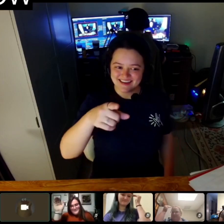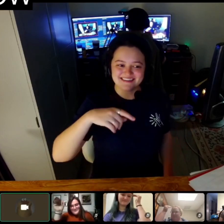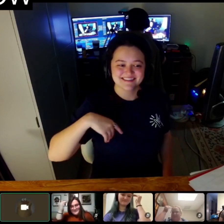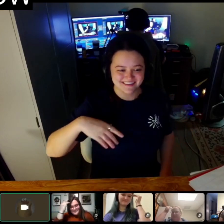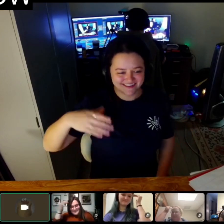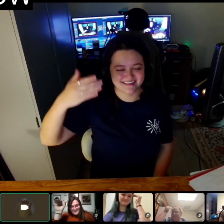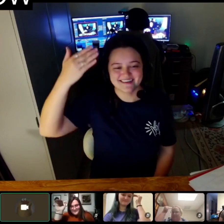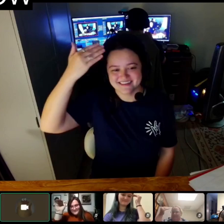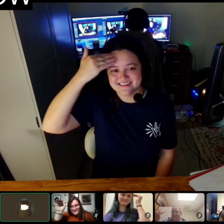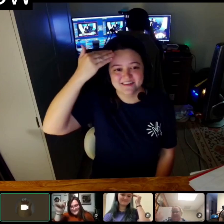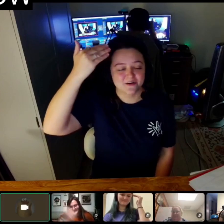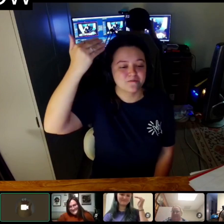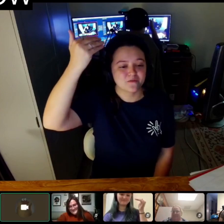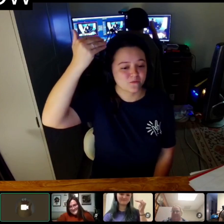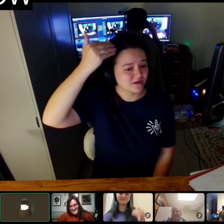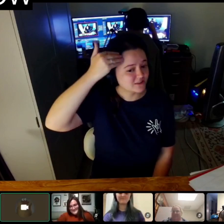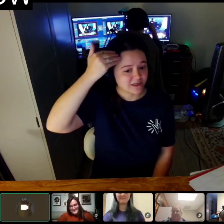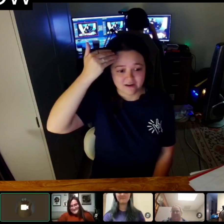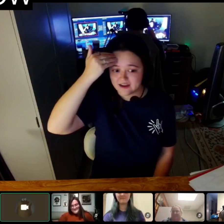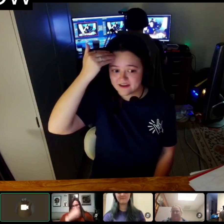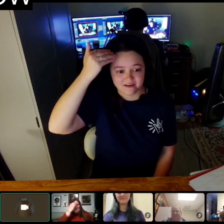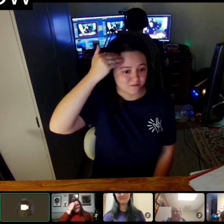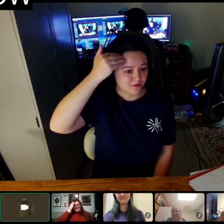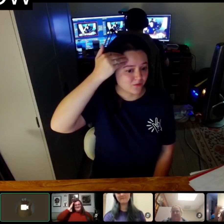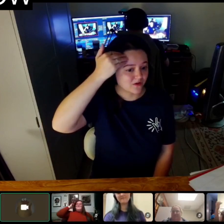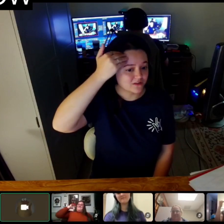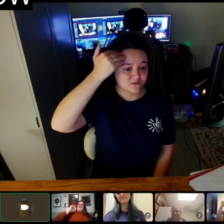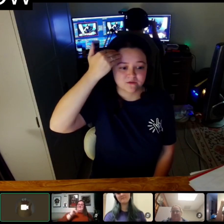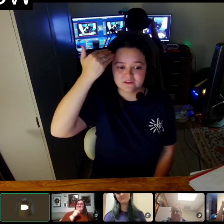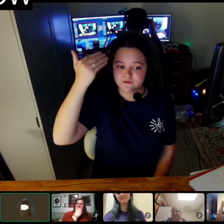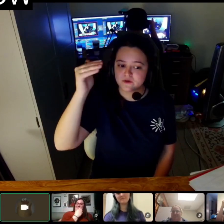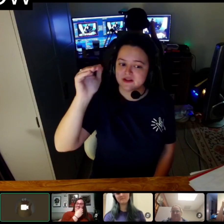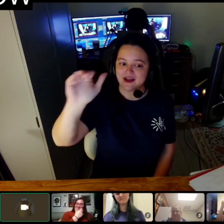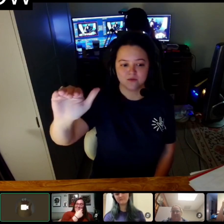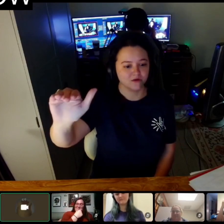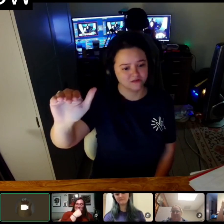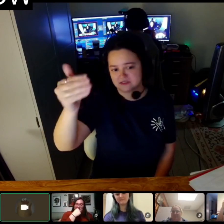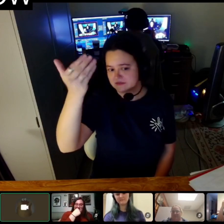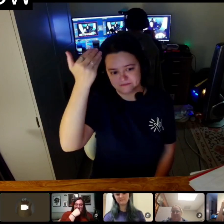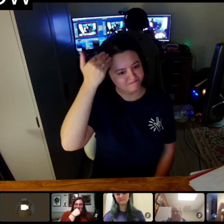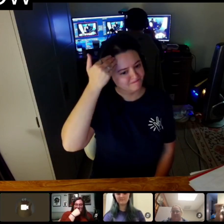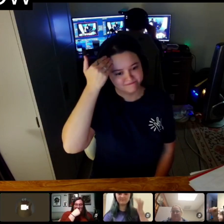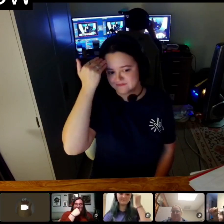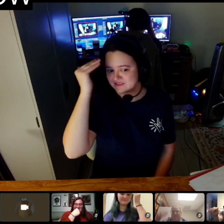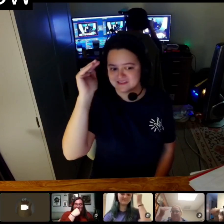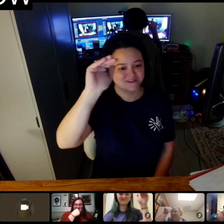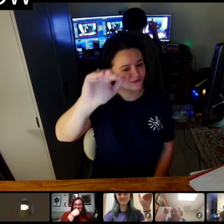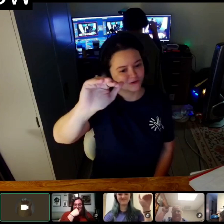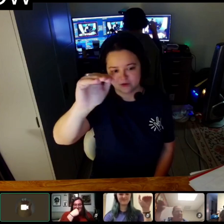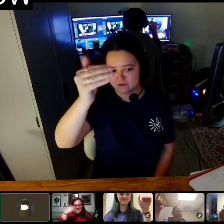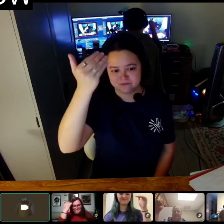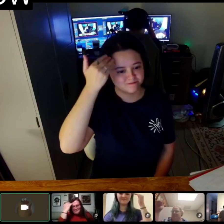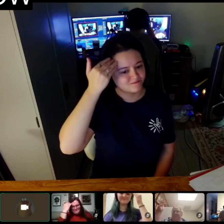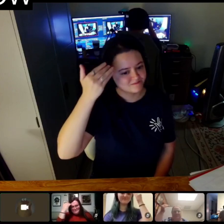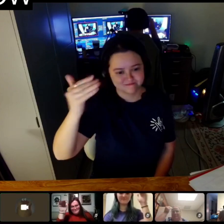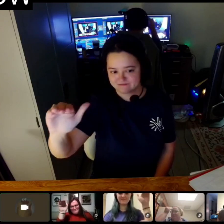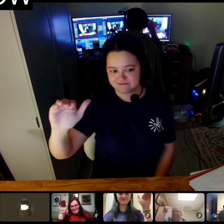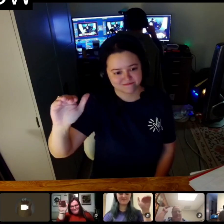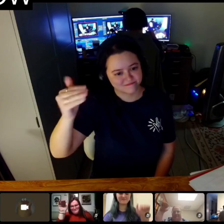Yes, good. So we're going to shake our head, but we're also going to put it outwards. Don't know.